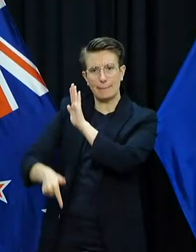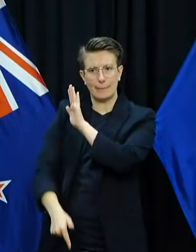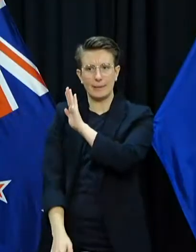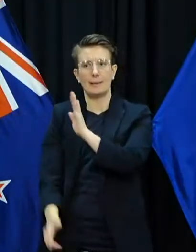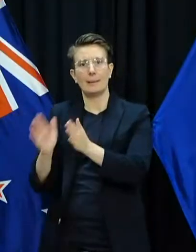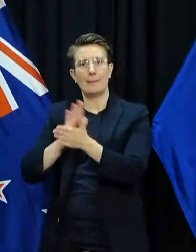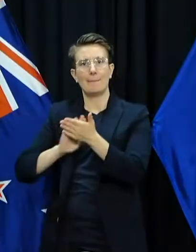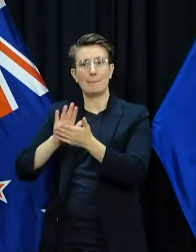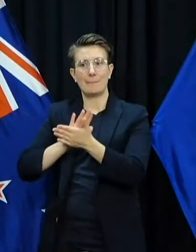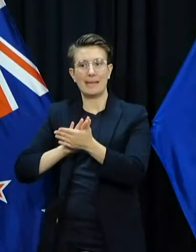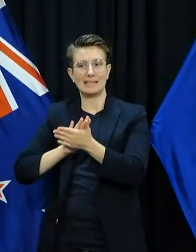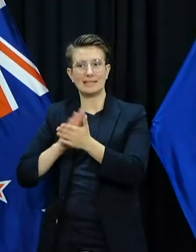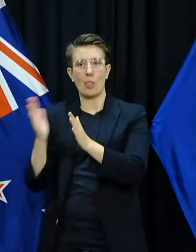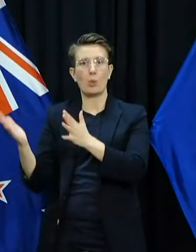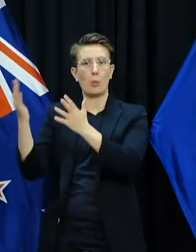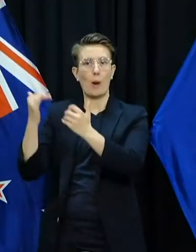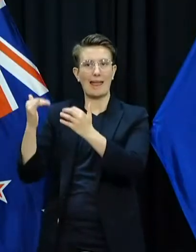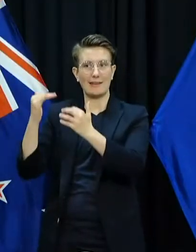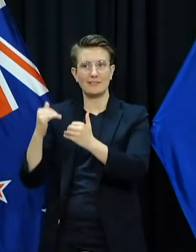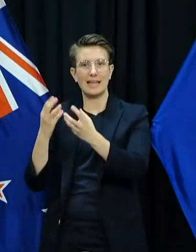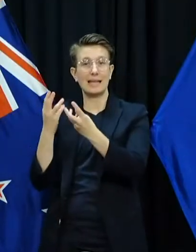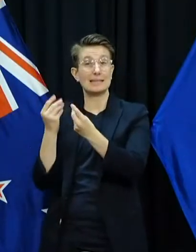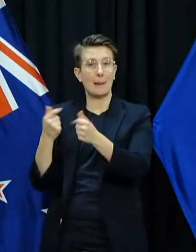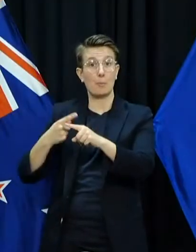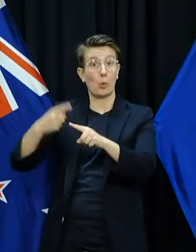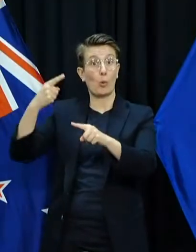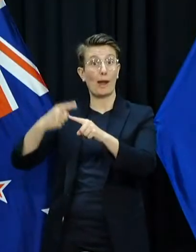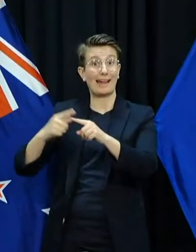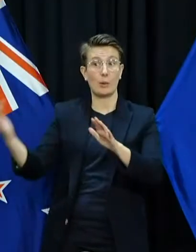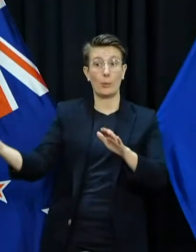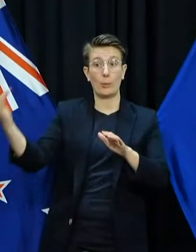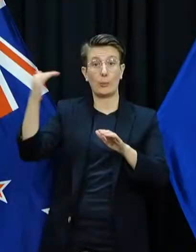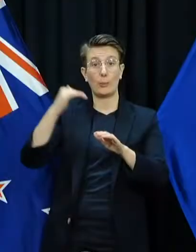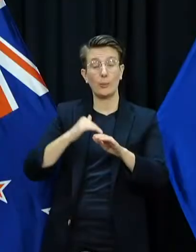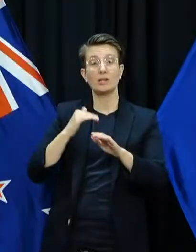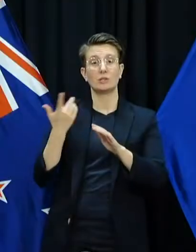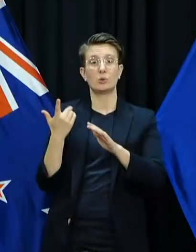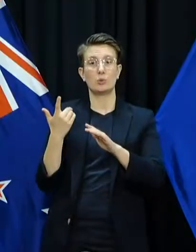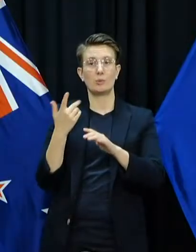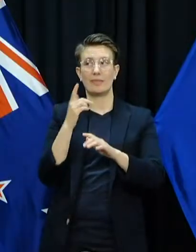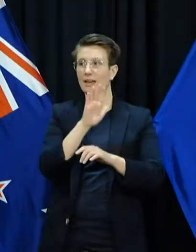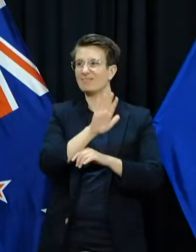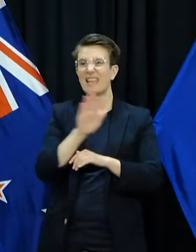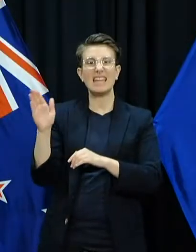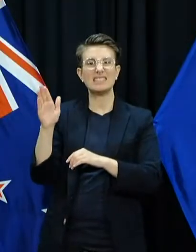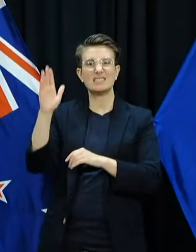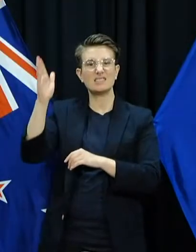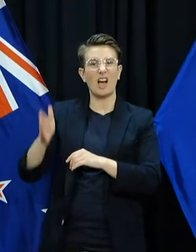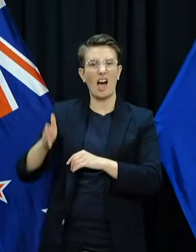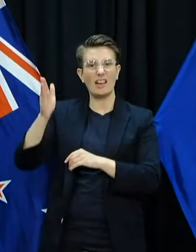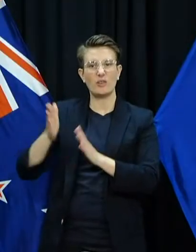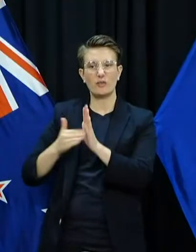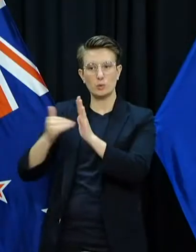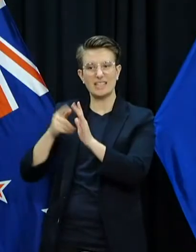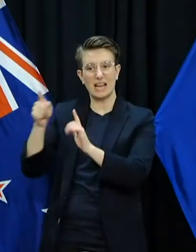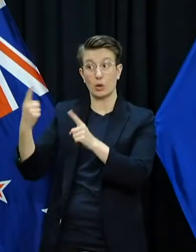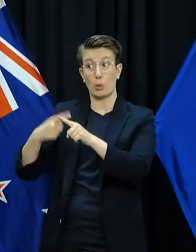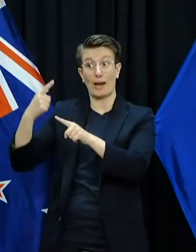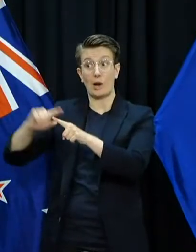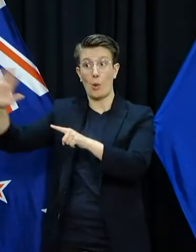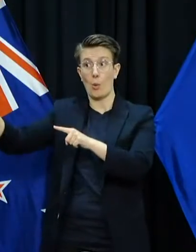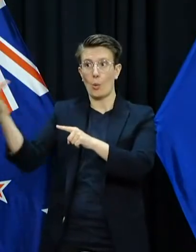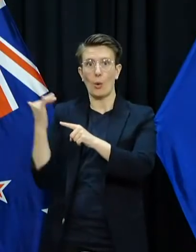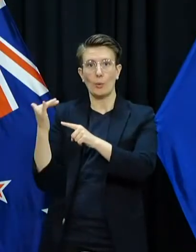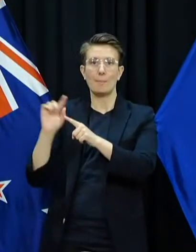arriving before those in North Cape that take a slower path. So the seafloor absolutely makes an impact, and then as waves